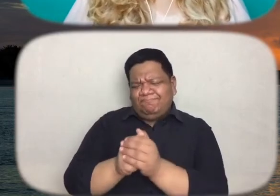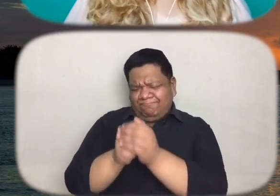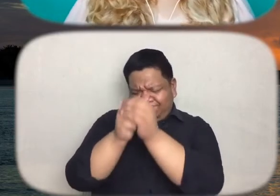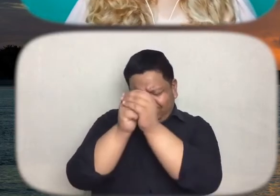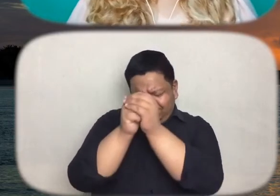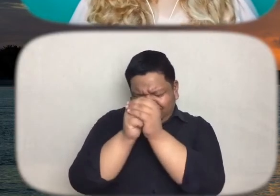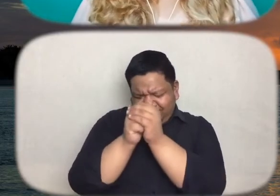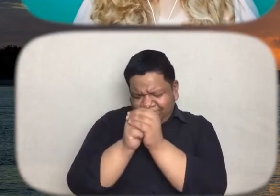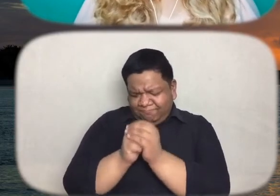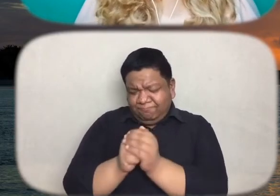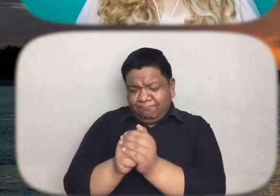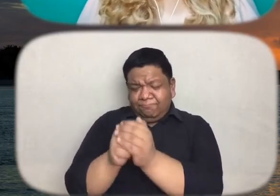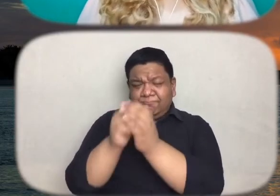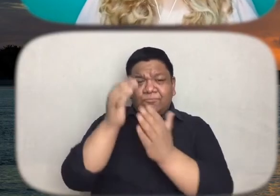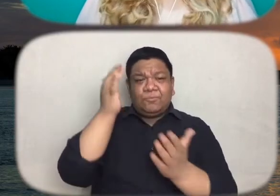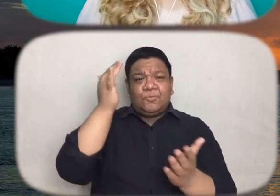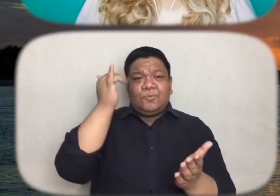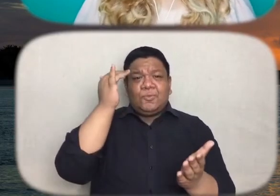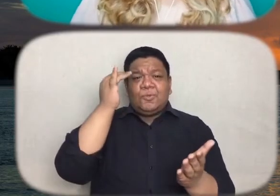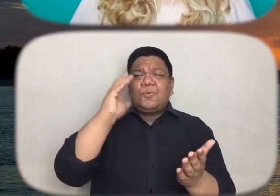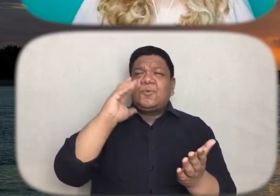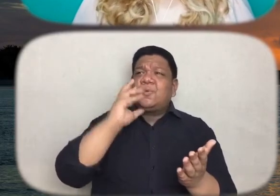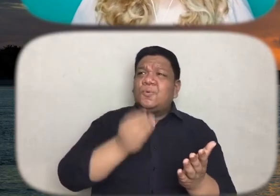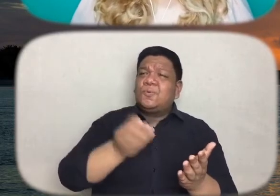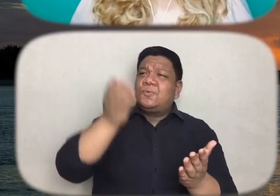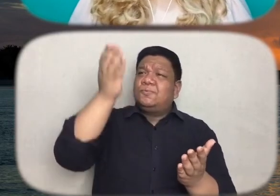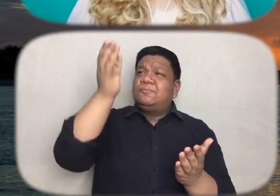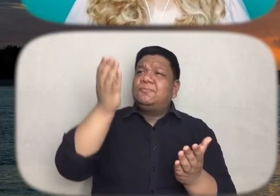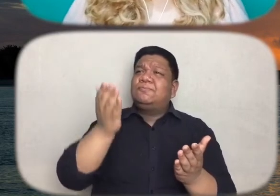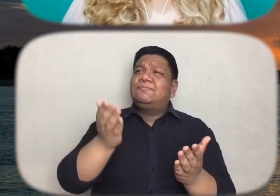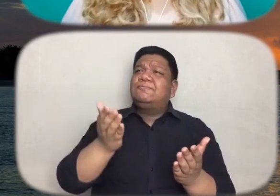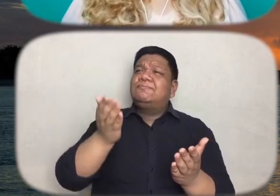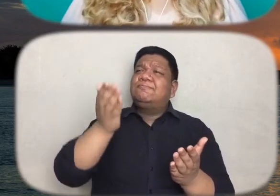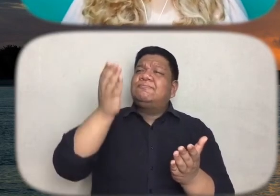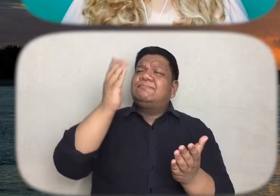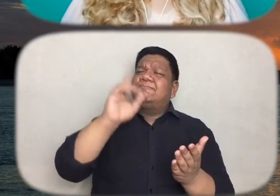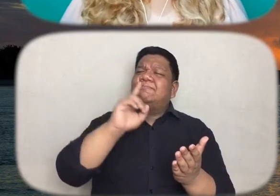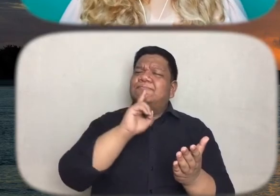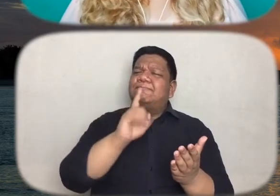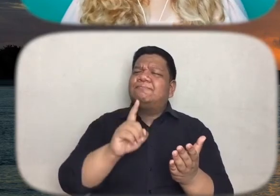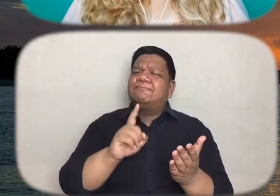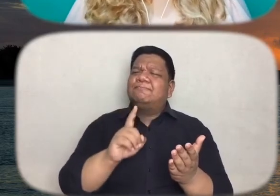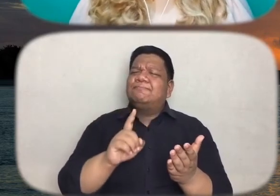you because of who you